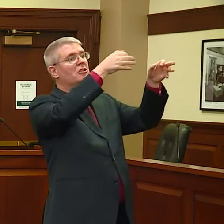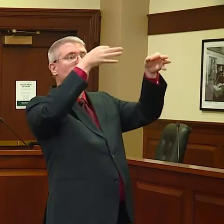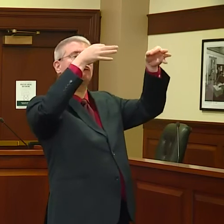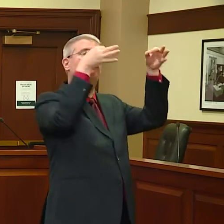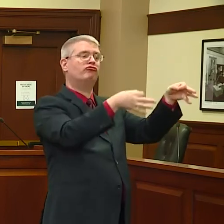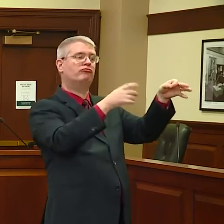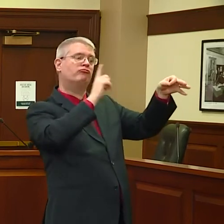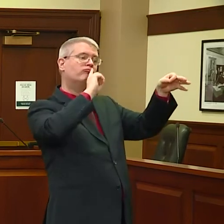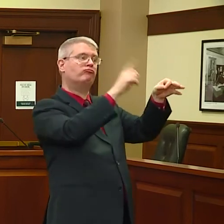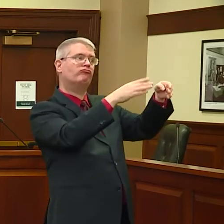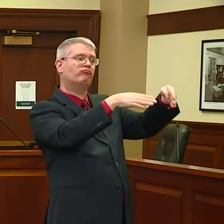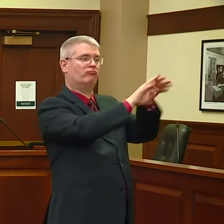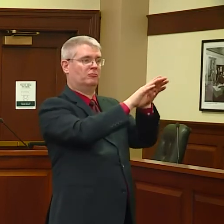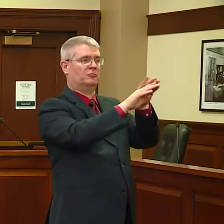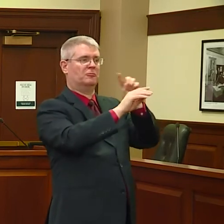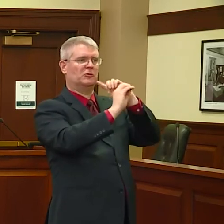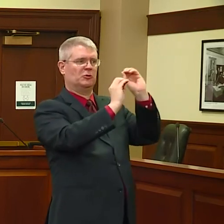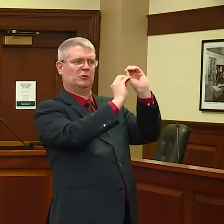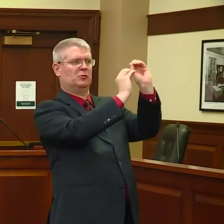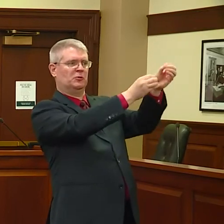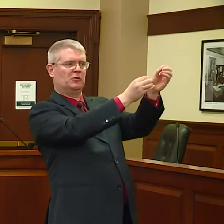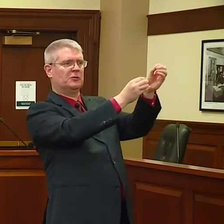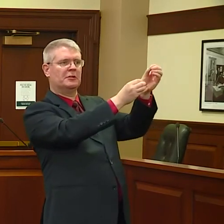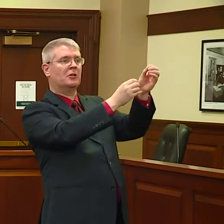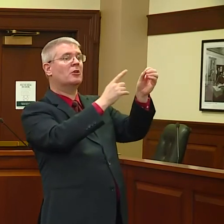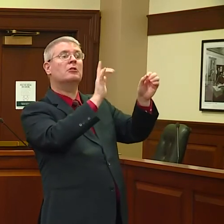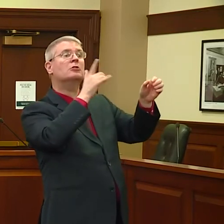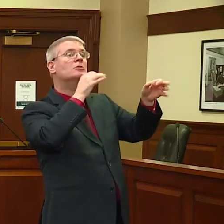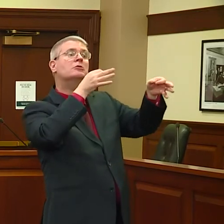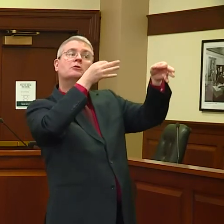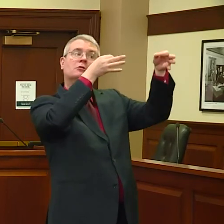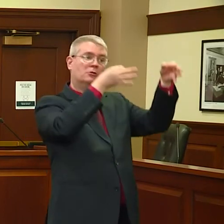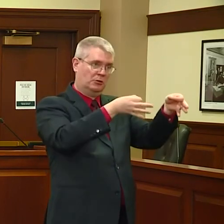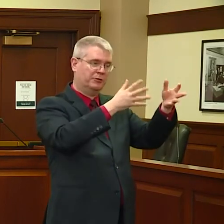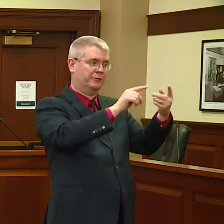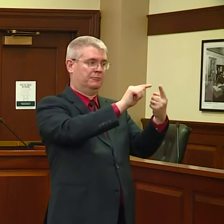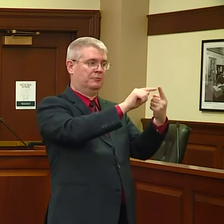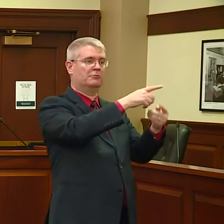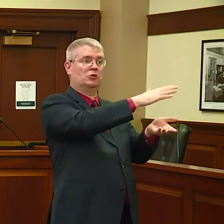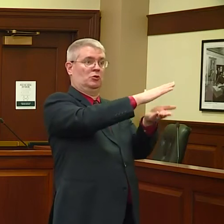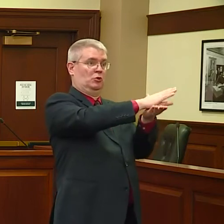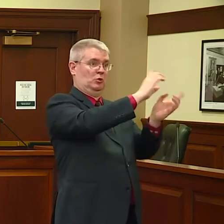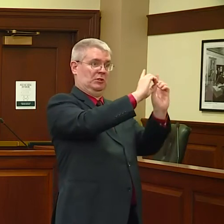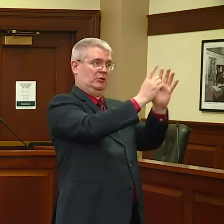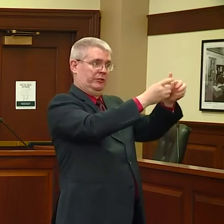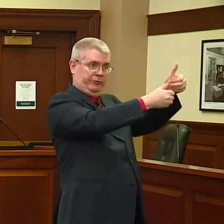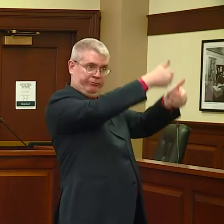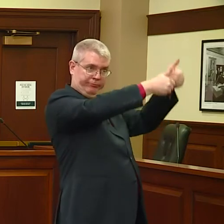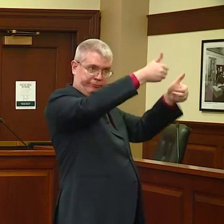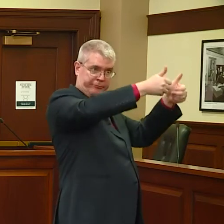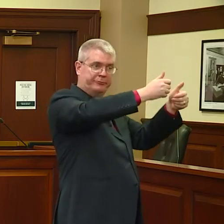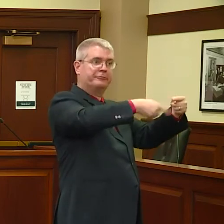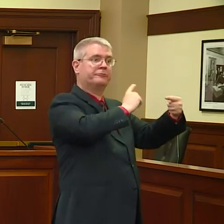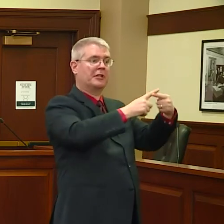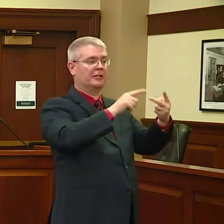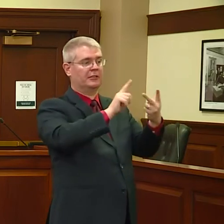law at this point in time. I might at some point in time, but I don't see, but I am concerned about it. Absolutely, I'm